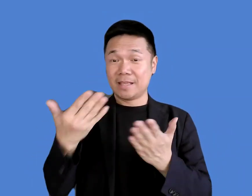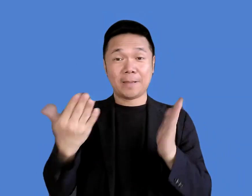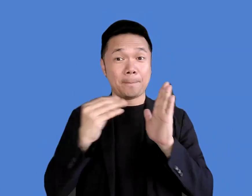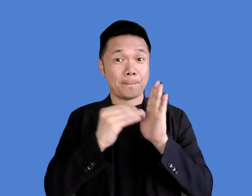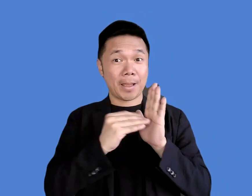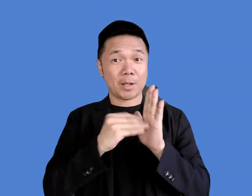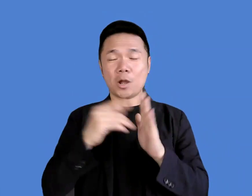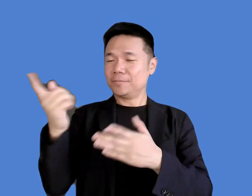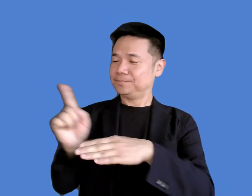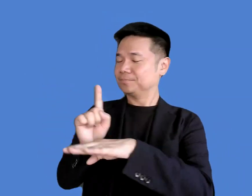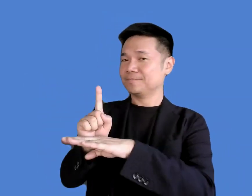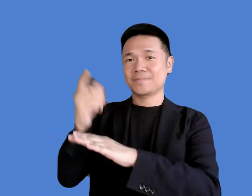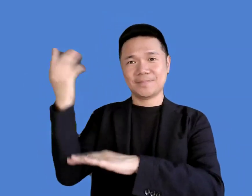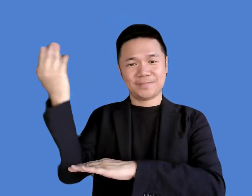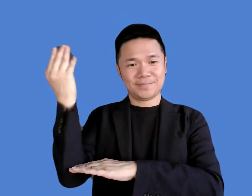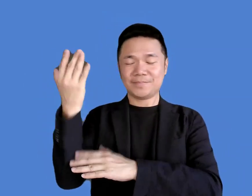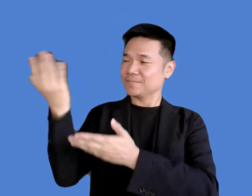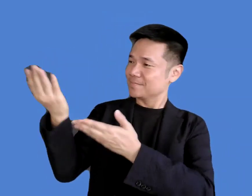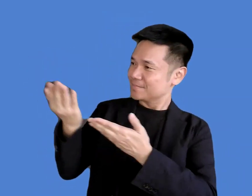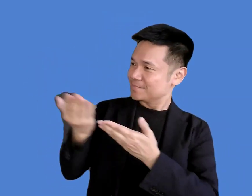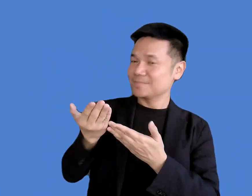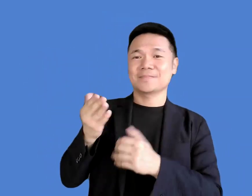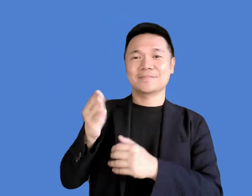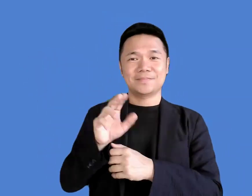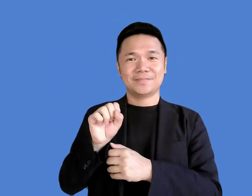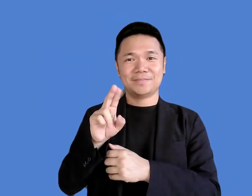few remarks. And Susan, I'll hand it over to you.